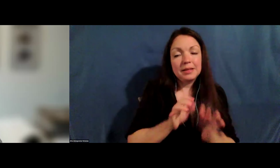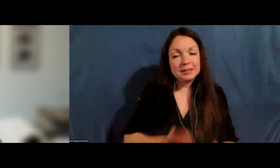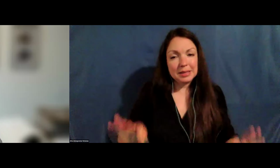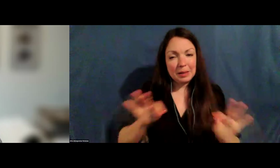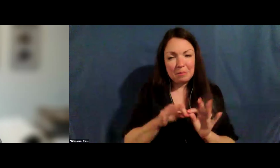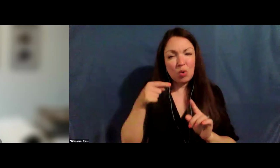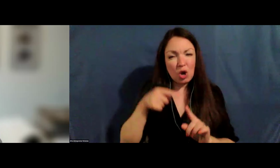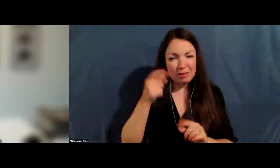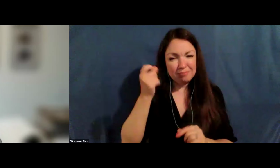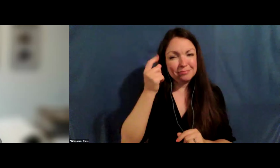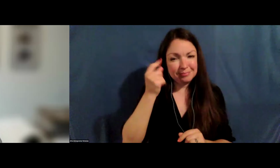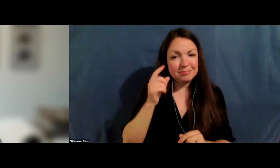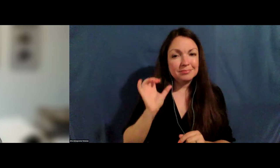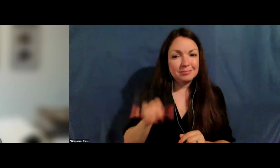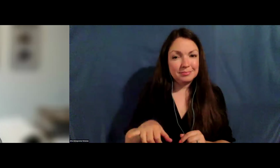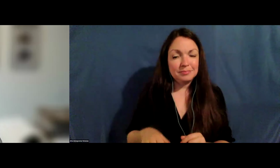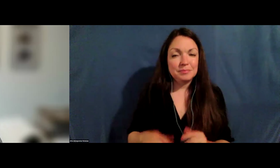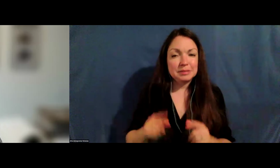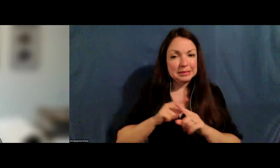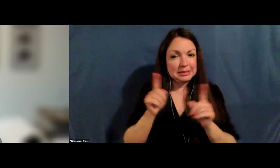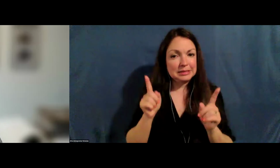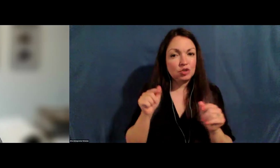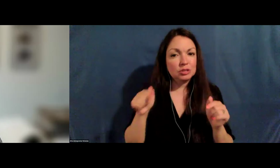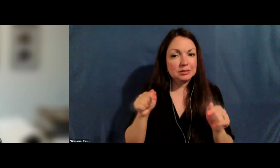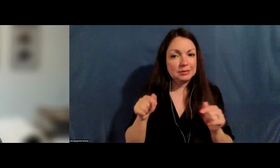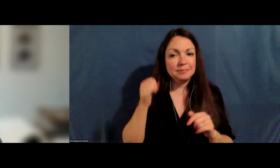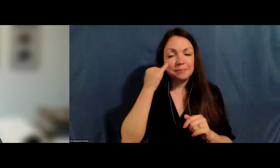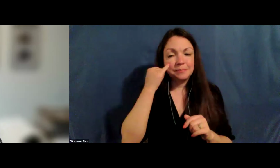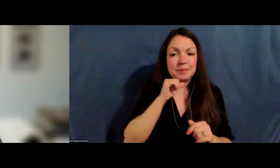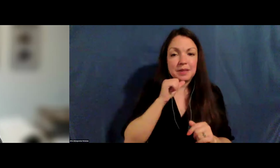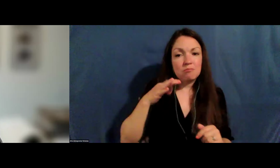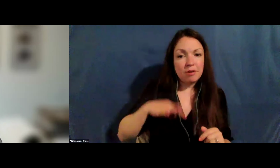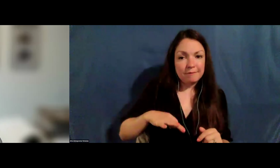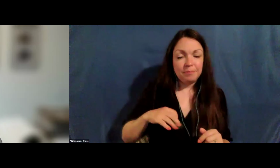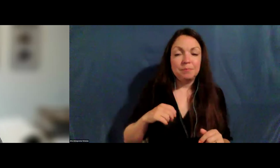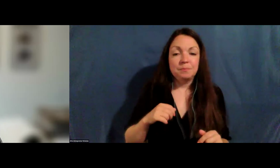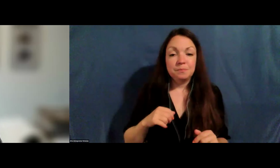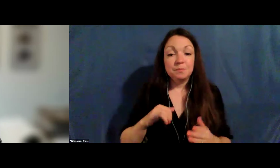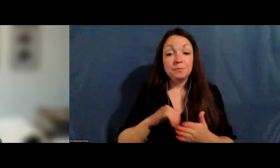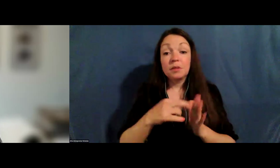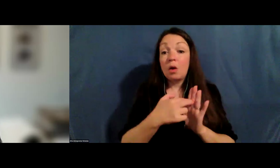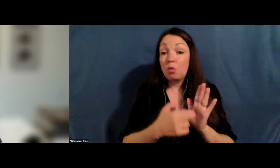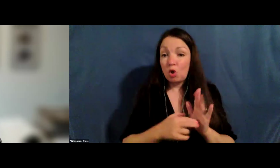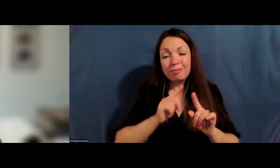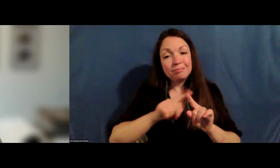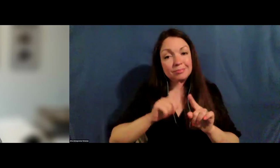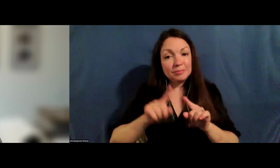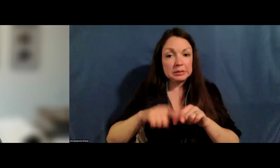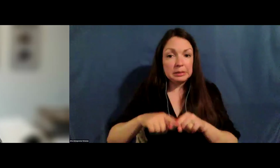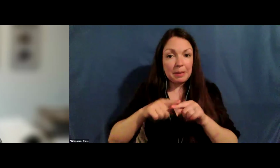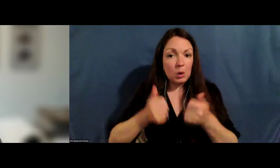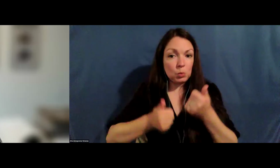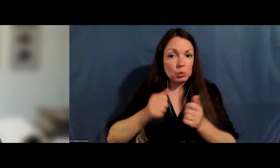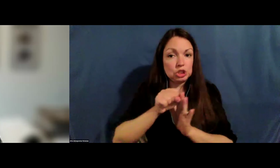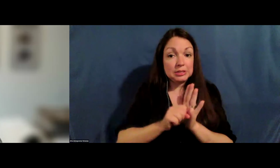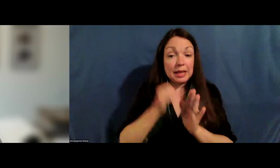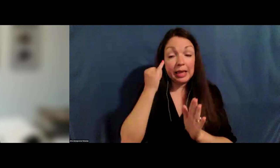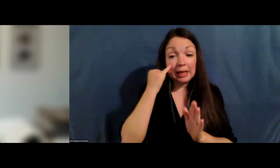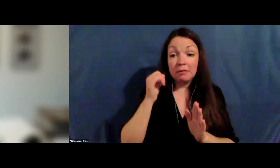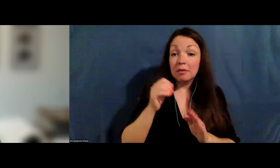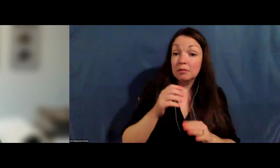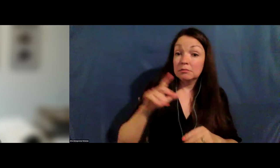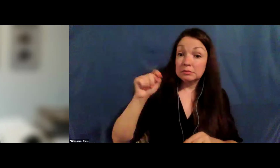need to understand if they're organized as a not-for-profits. And it's a rule that differs from state to state. If you're operating in Texas, for example,